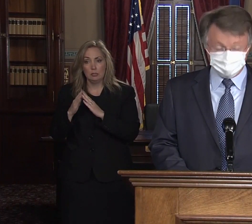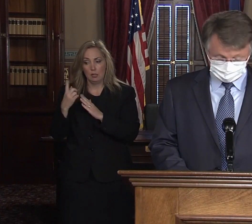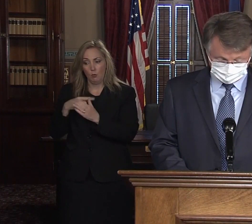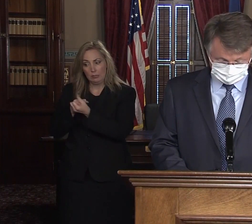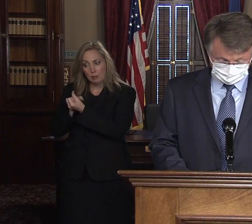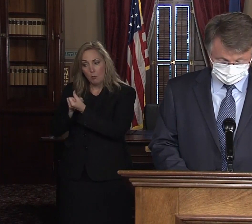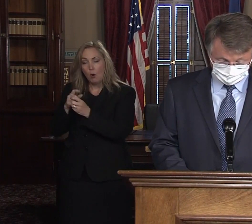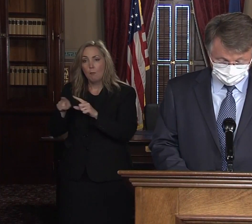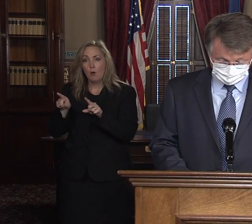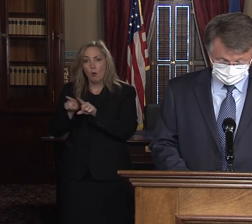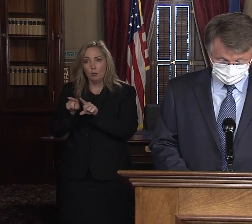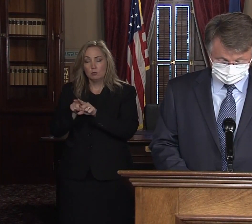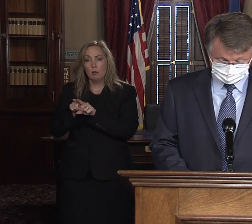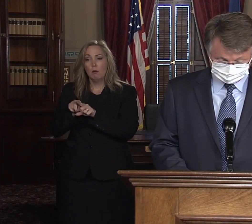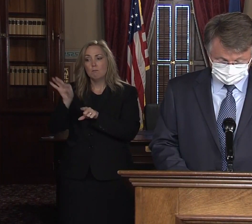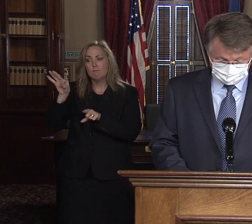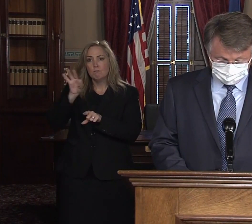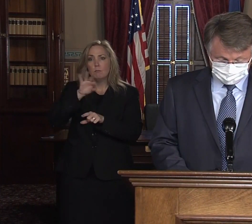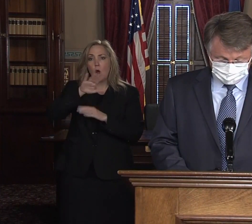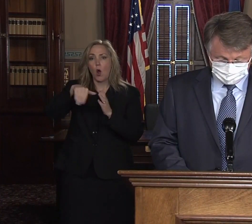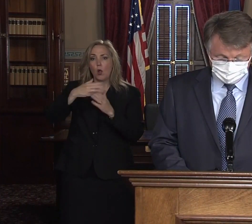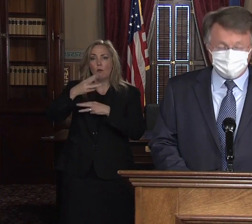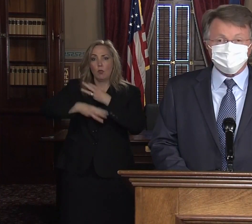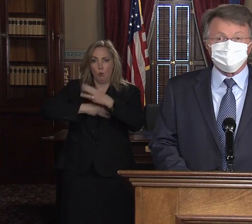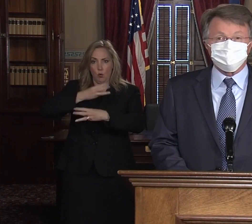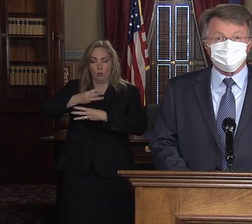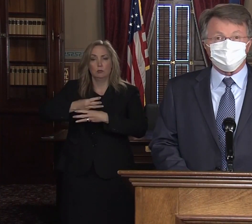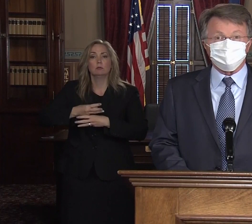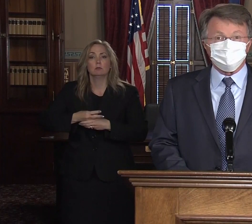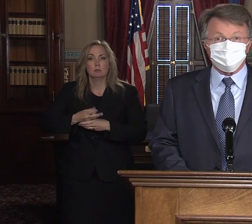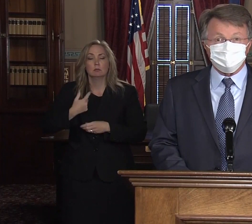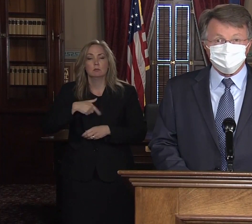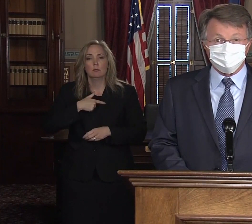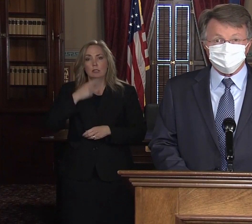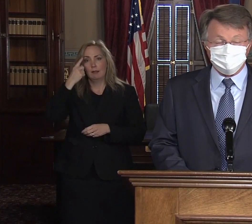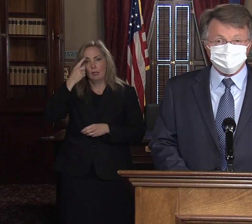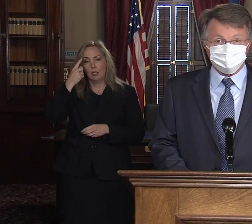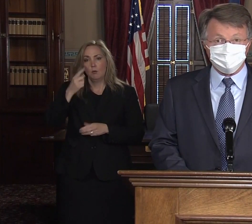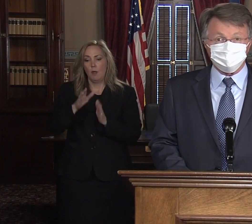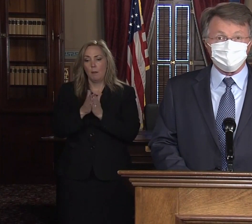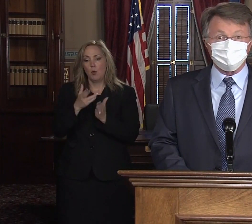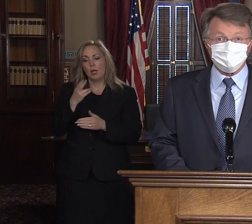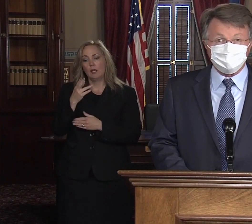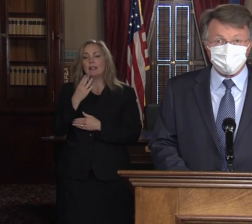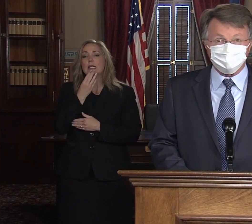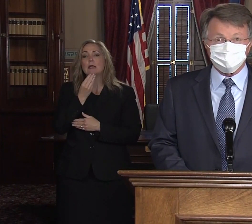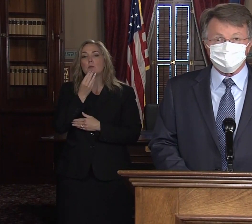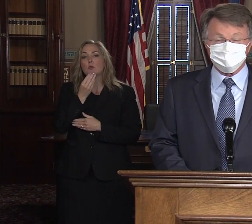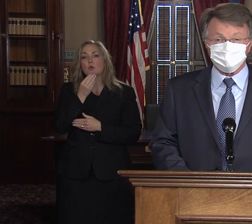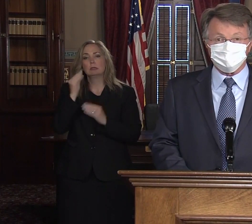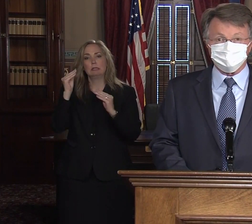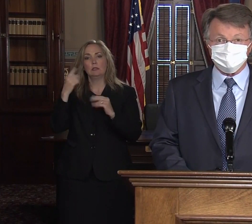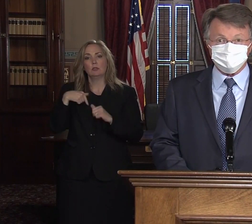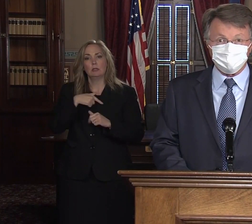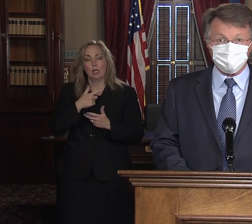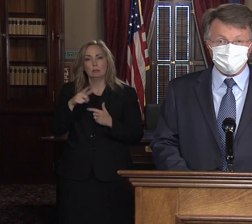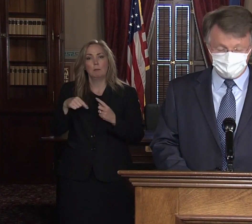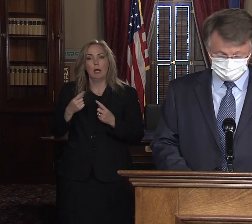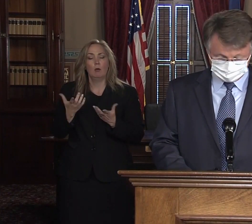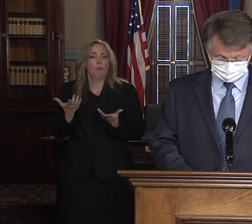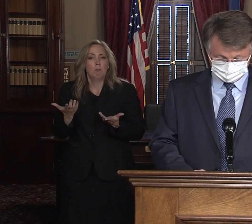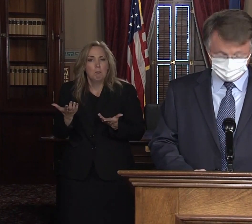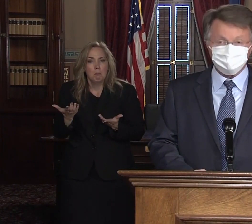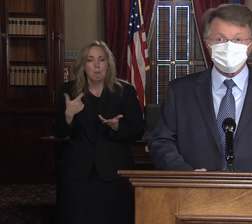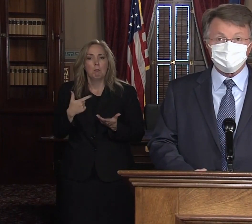but our ministries that are around the world. We had to consider what the book of Hebrews teaches us about the gathering of the church. It's not